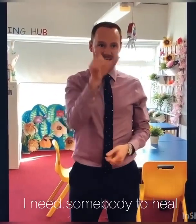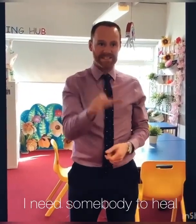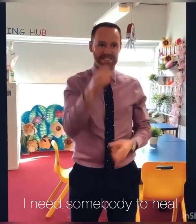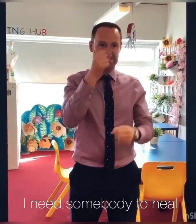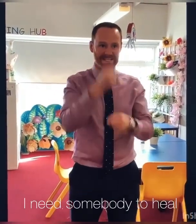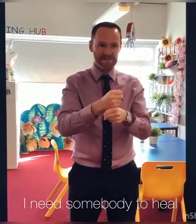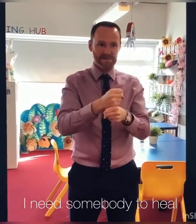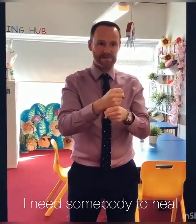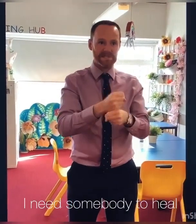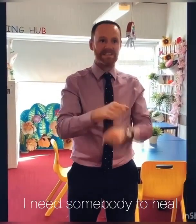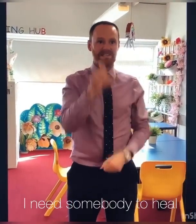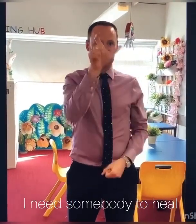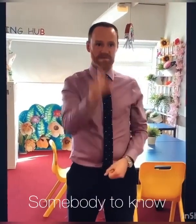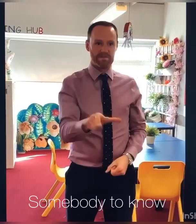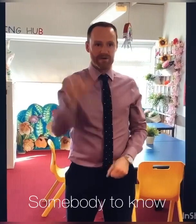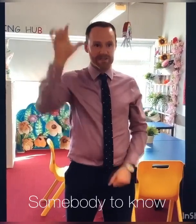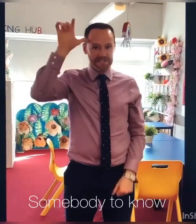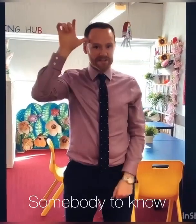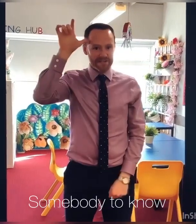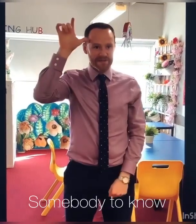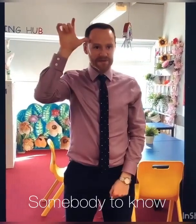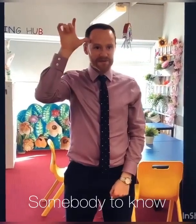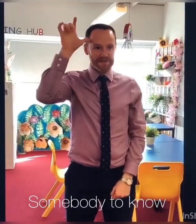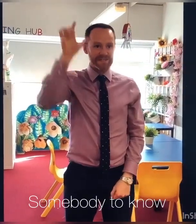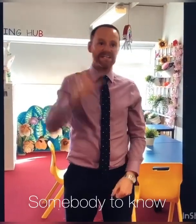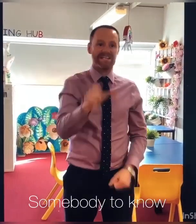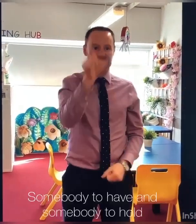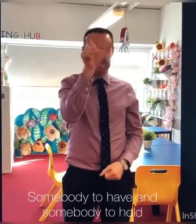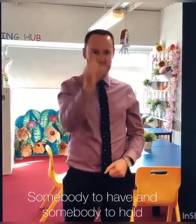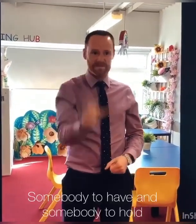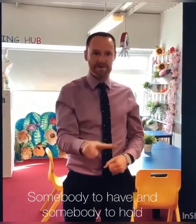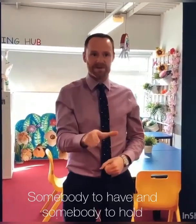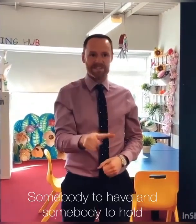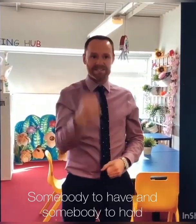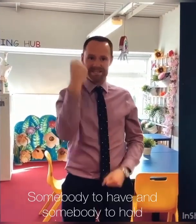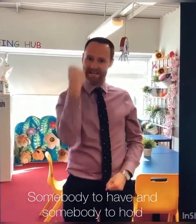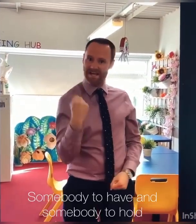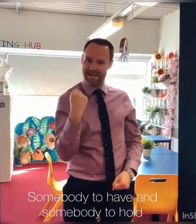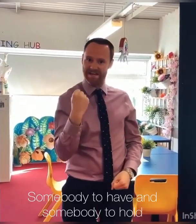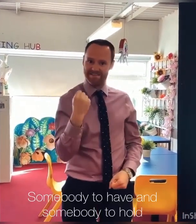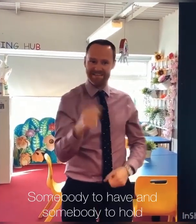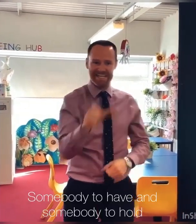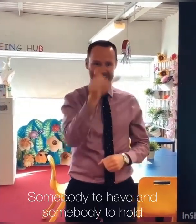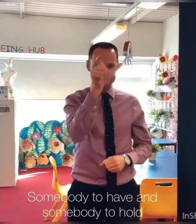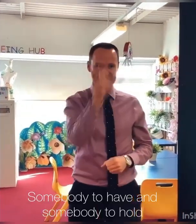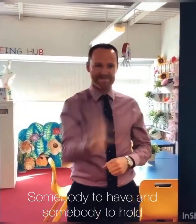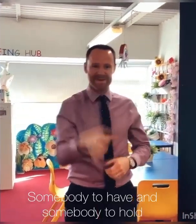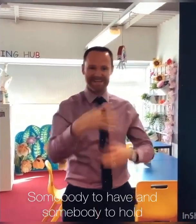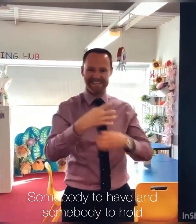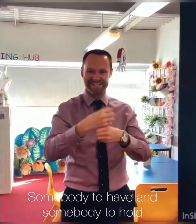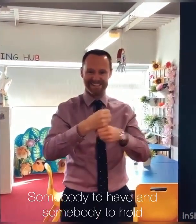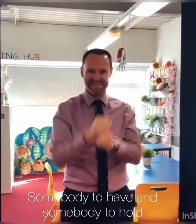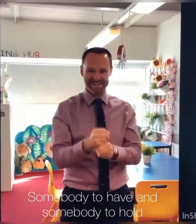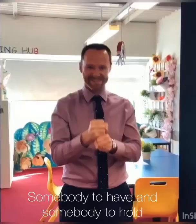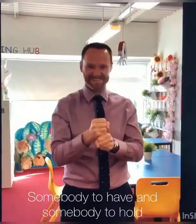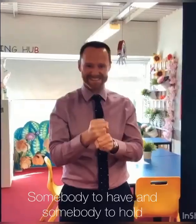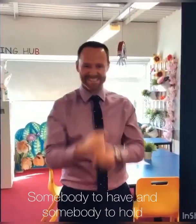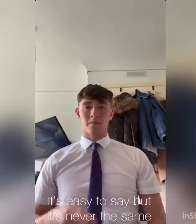to hear, somebody to know, somebody to have, somebody to hold.